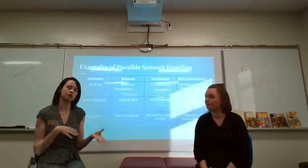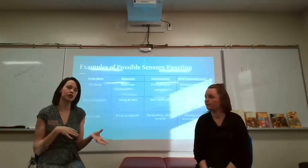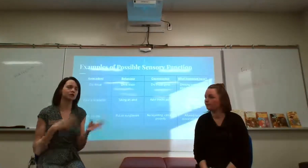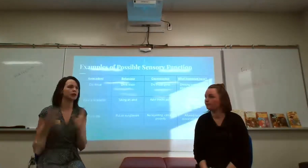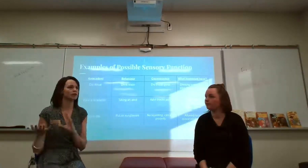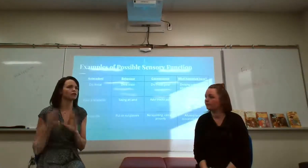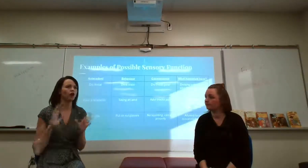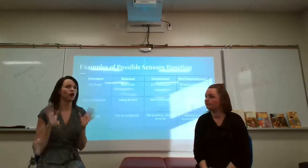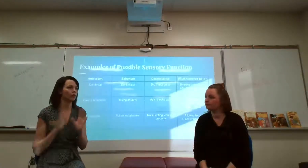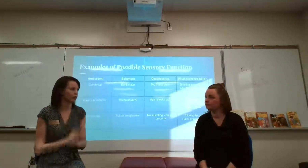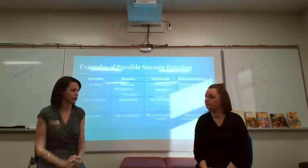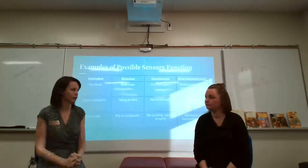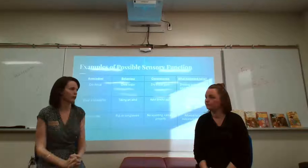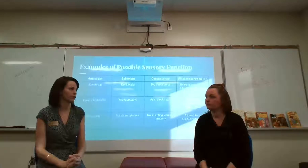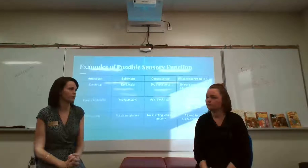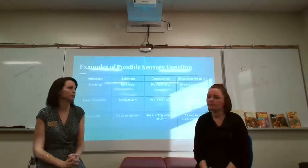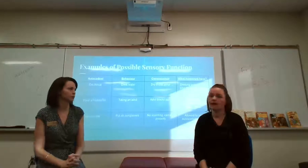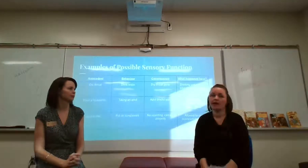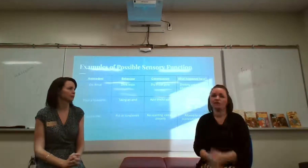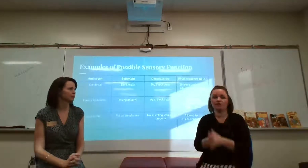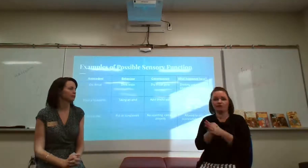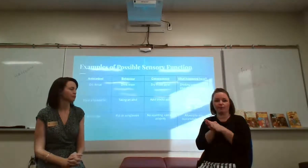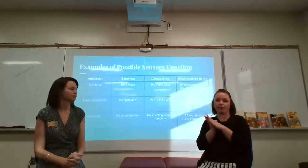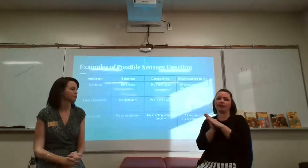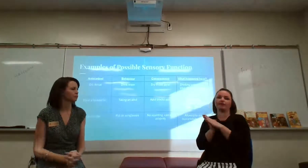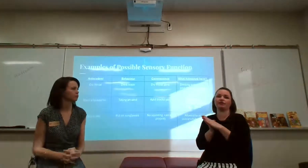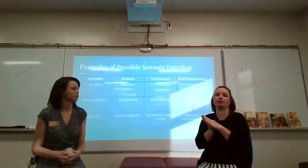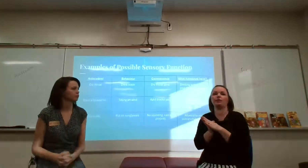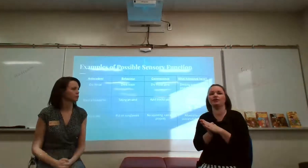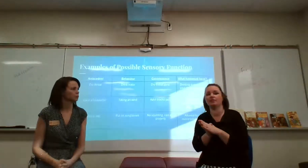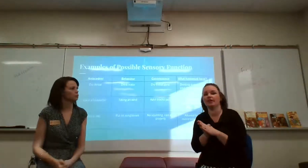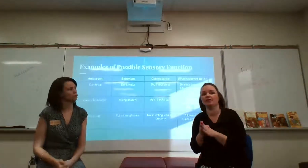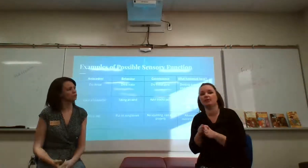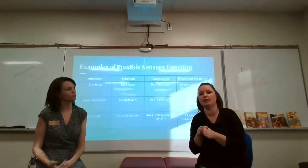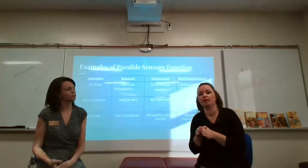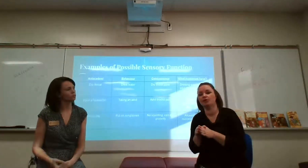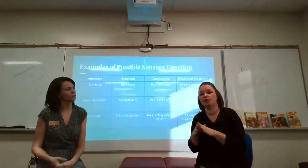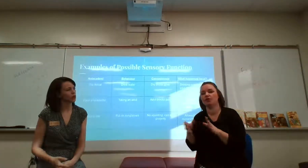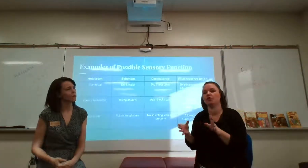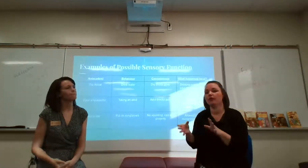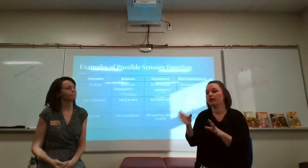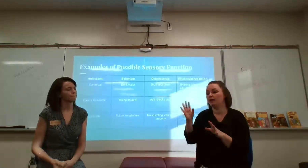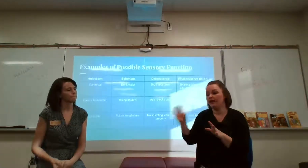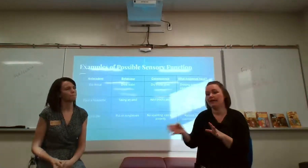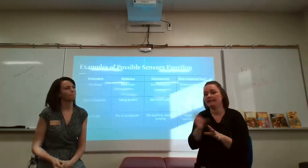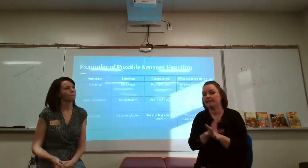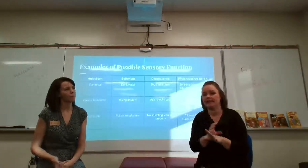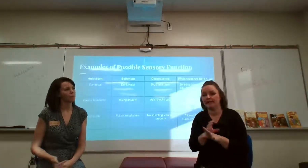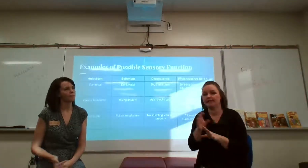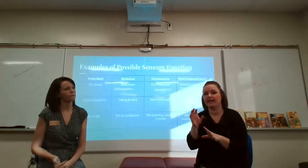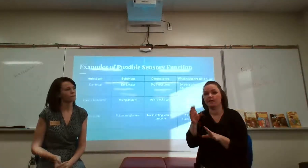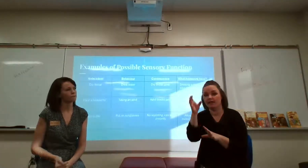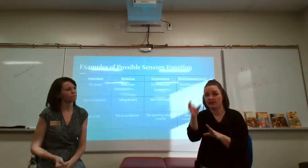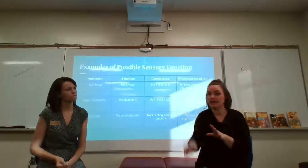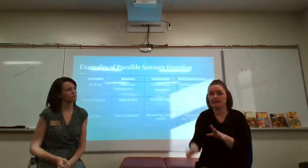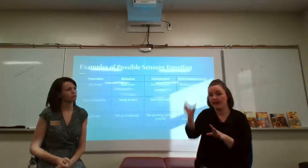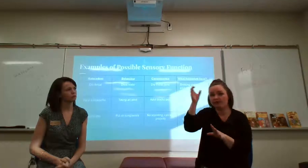just challenging behavior, it's all behavior that we do. And so if you've been to our level 2, what we do then is we go to the A's and the C's and we keep that